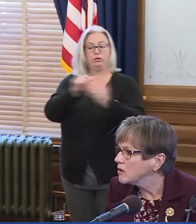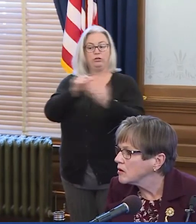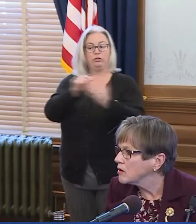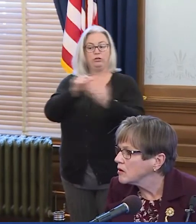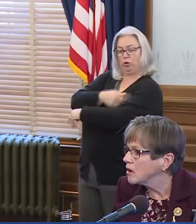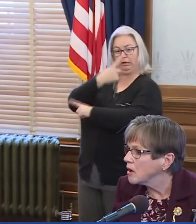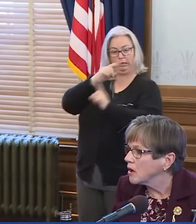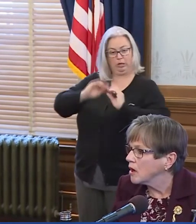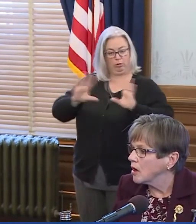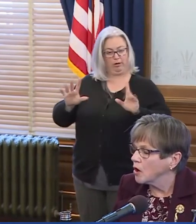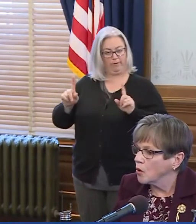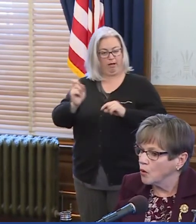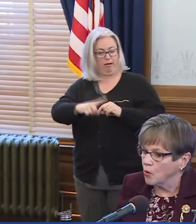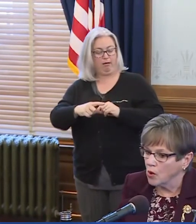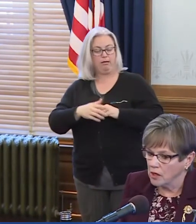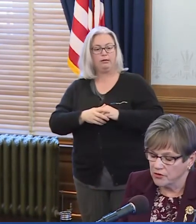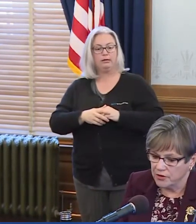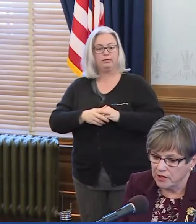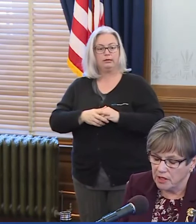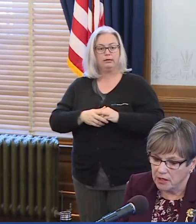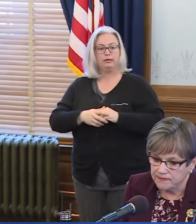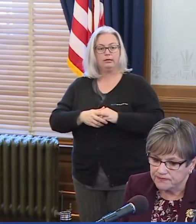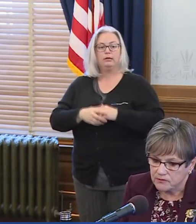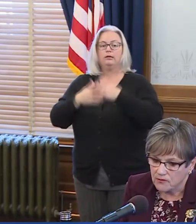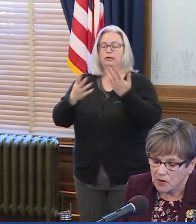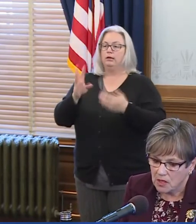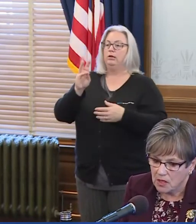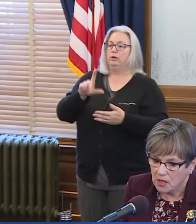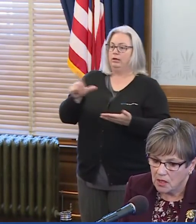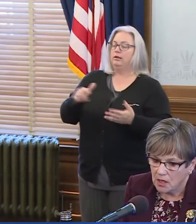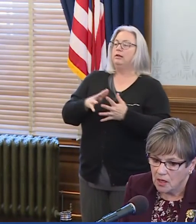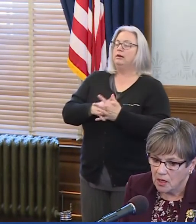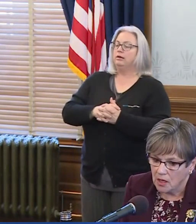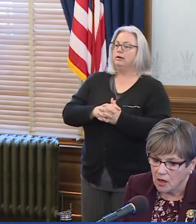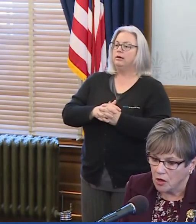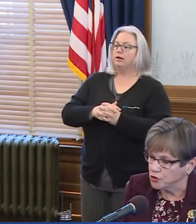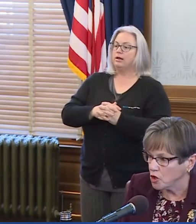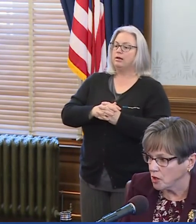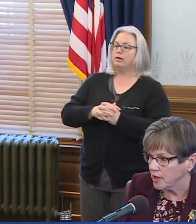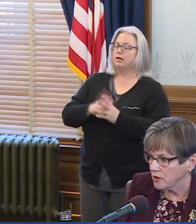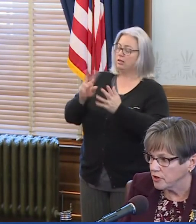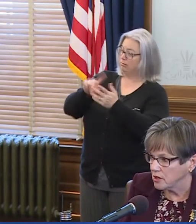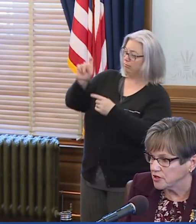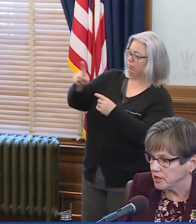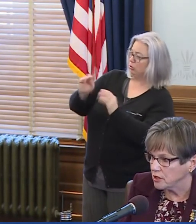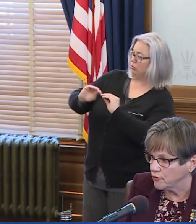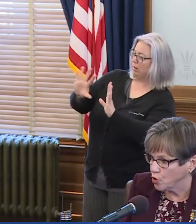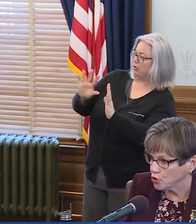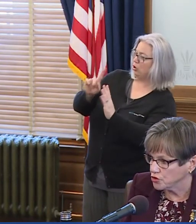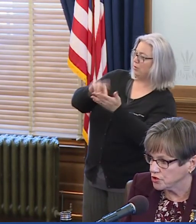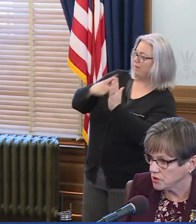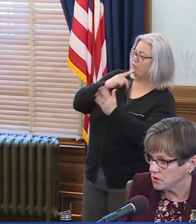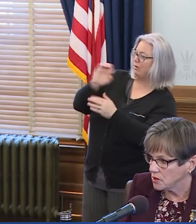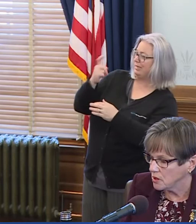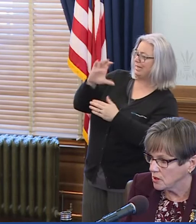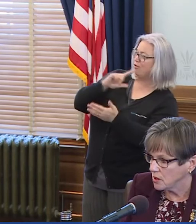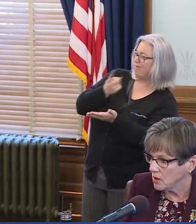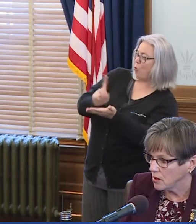can you clarify that again, please? Well, Are you talking about on the executive orders?